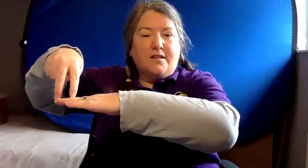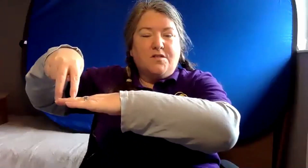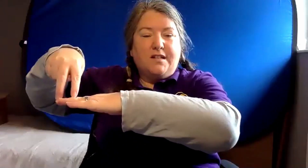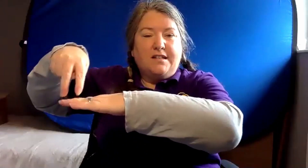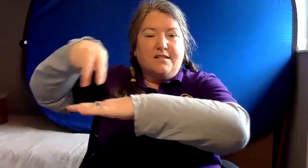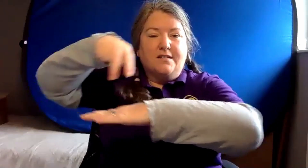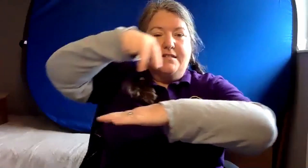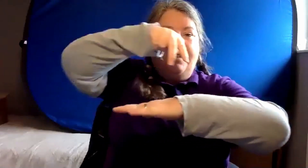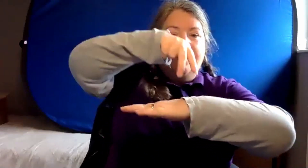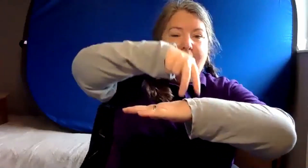Socially distancing.